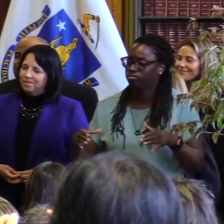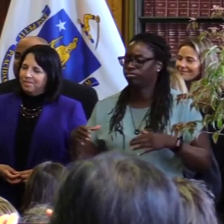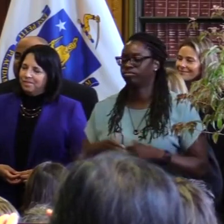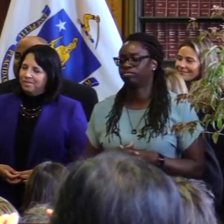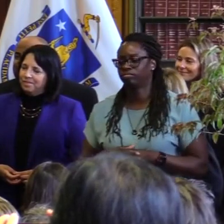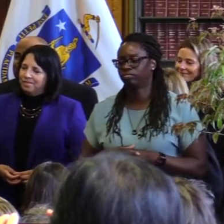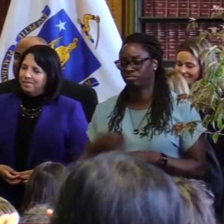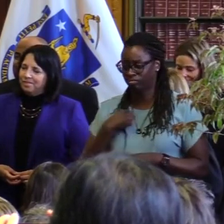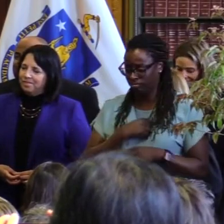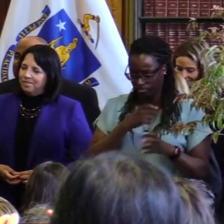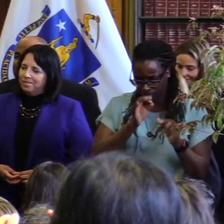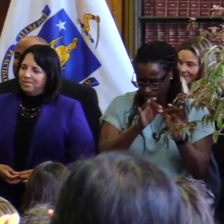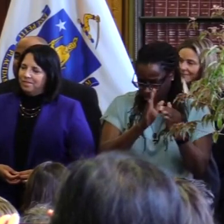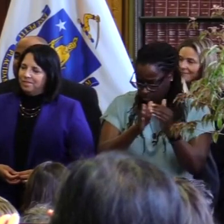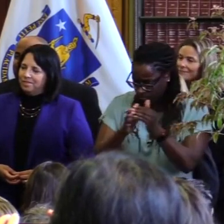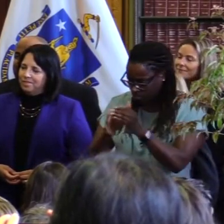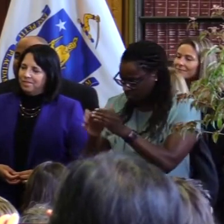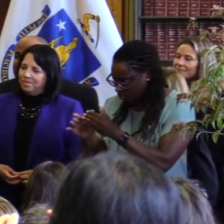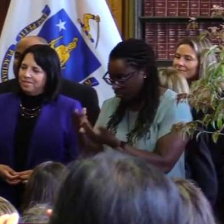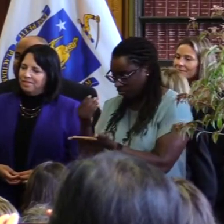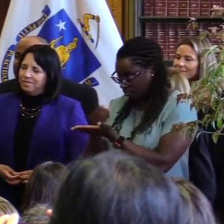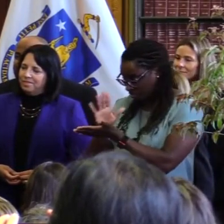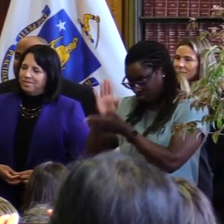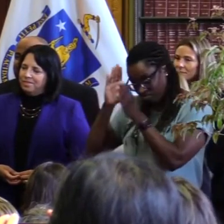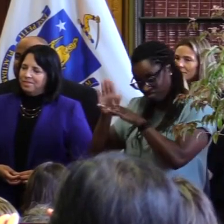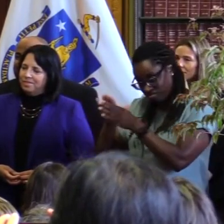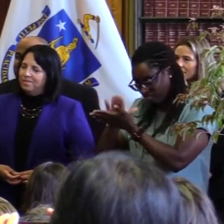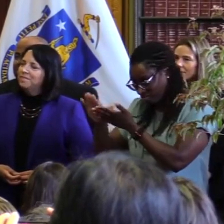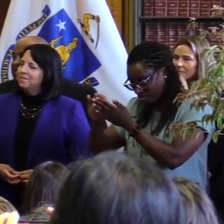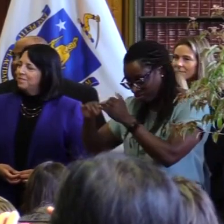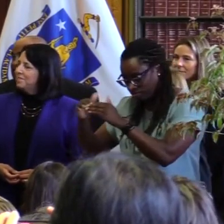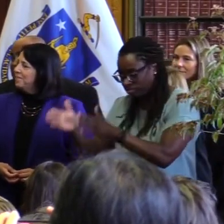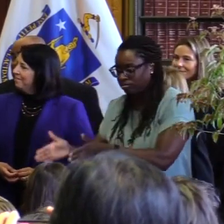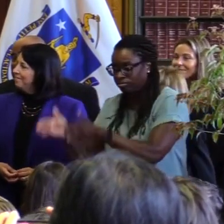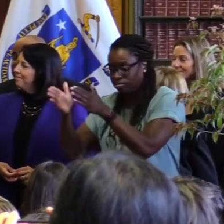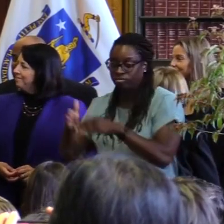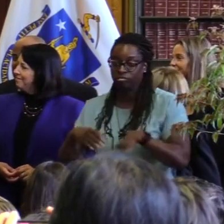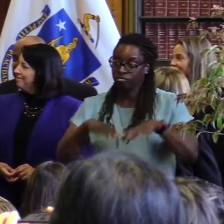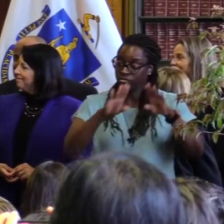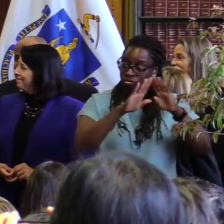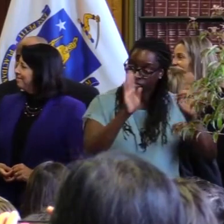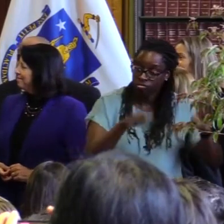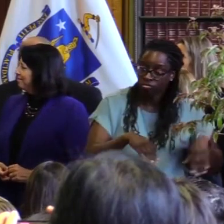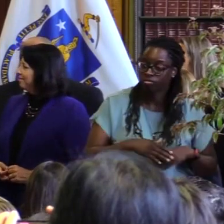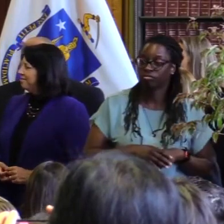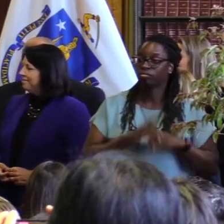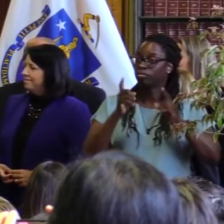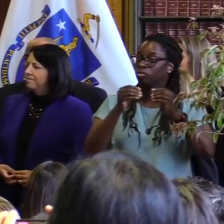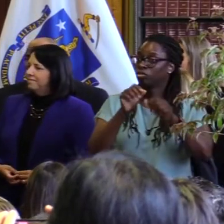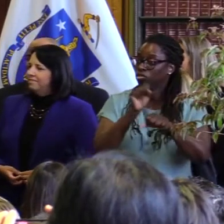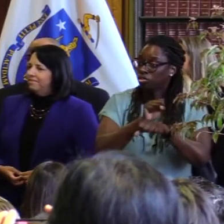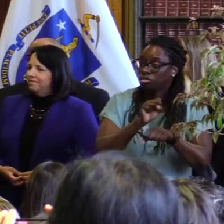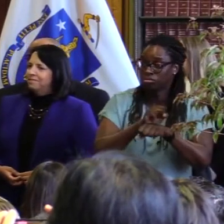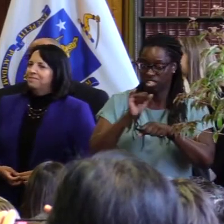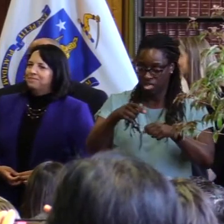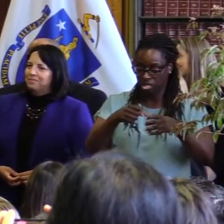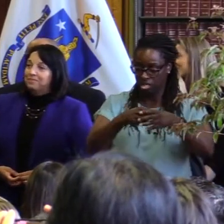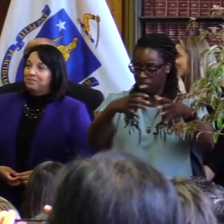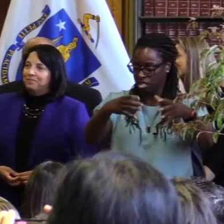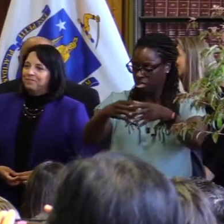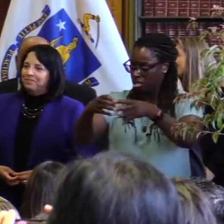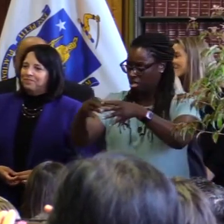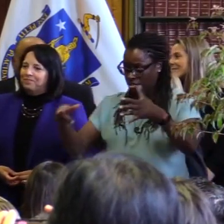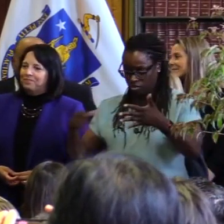worked really hard to make this happen, because it's just been 6 months, and this is something we had as an idea. It took an incredible amount